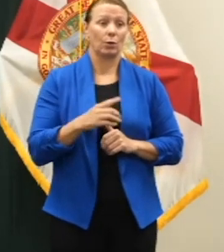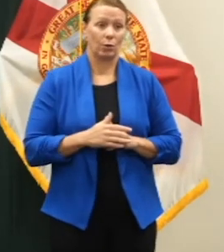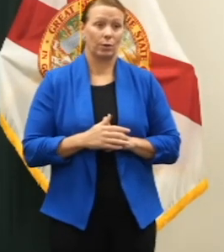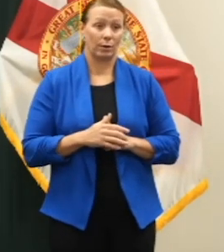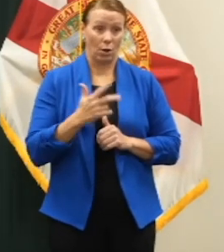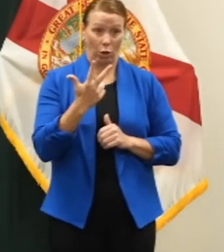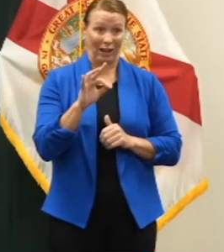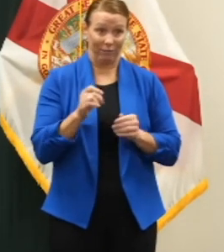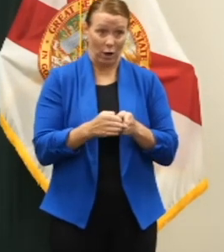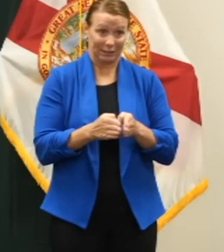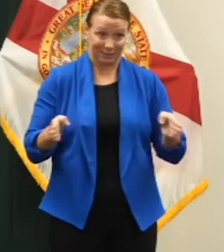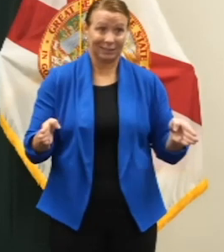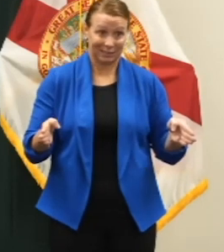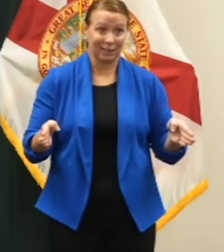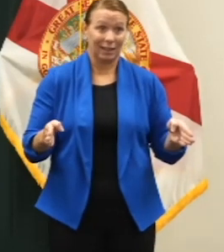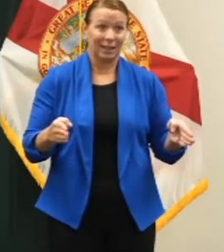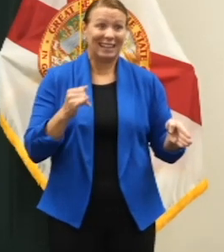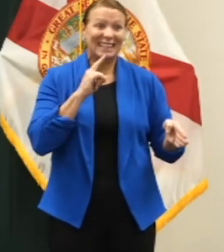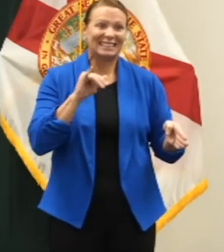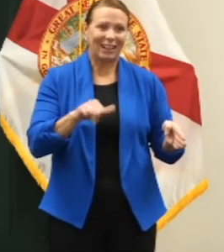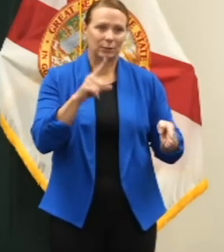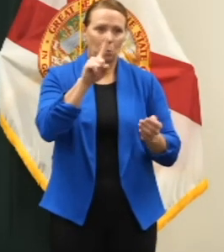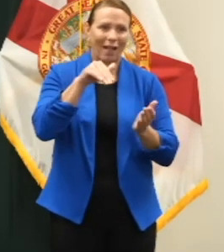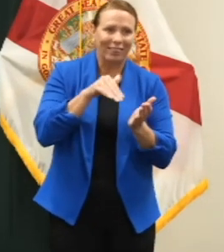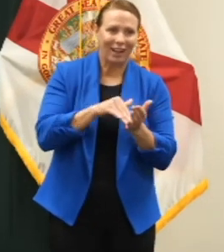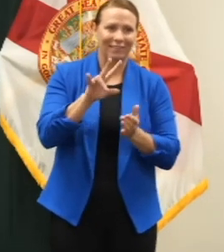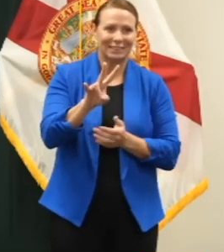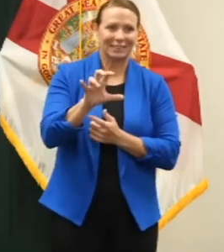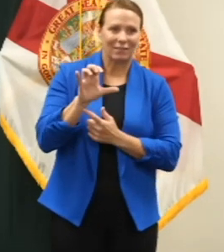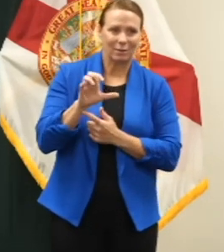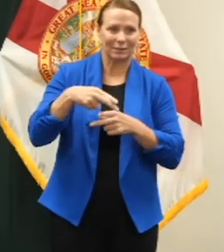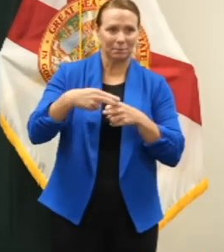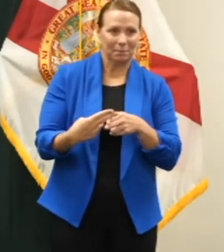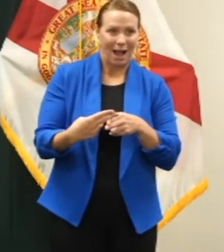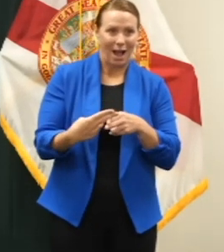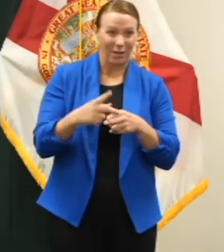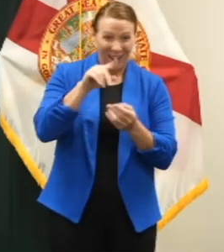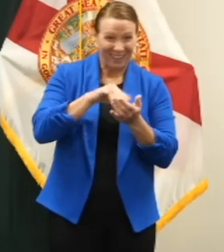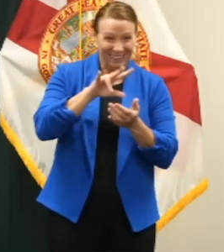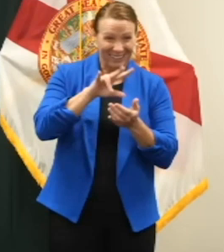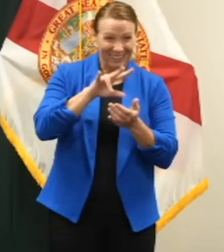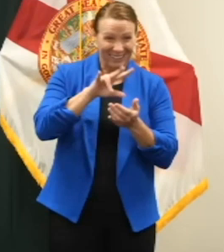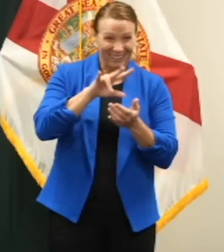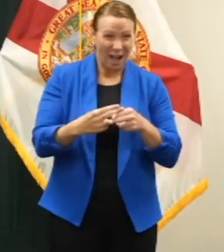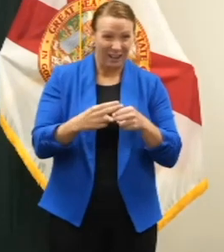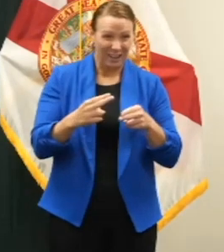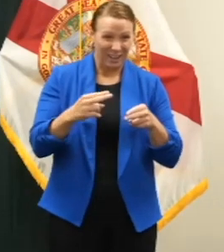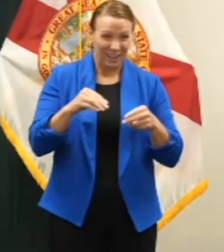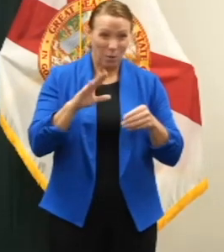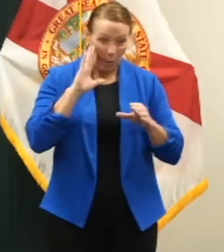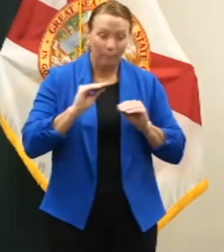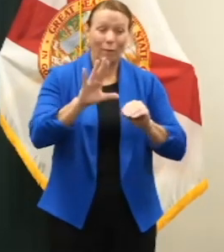foot, is 1,700 pounds. 1,700 pounds will move a car, it will move furniture, it will move grandfather clocks, it will move